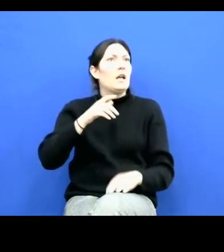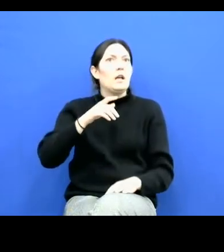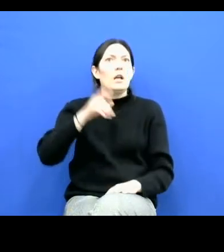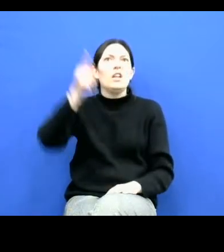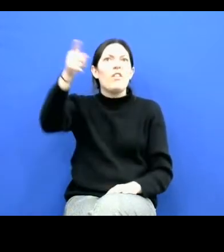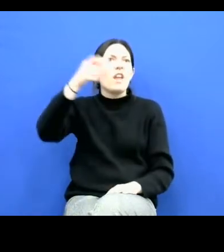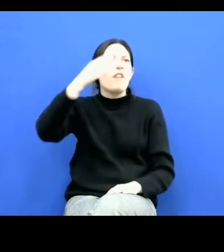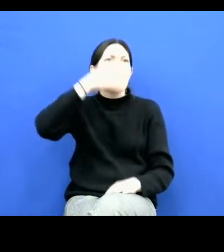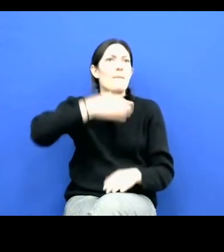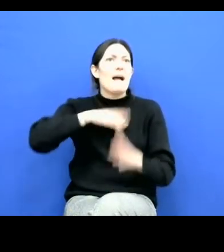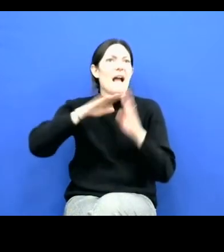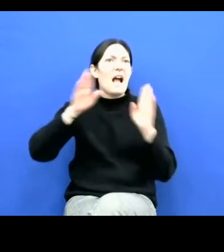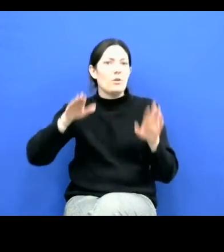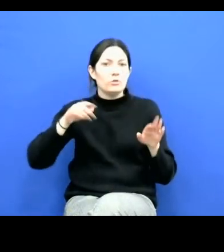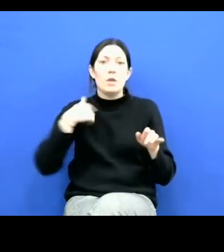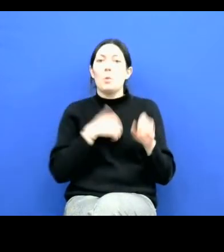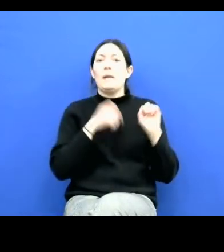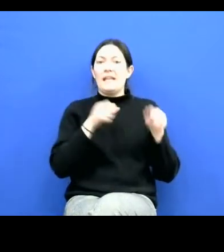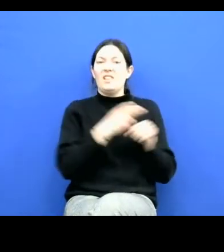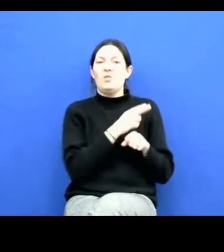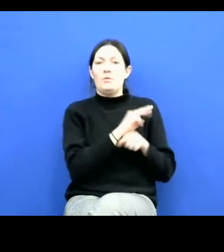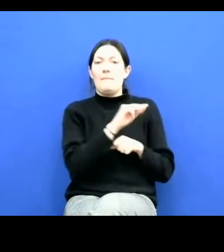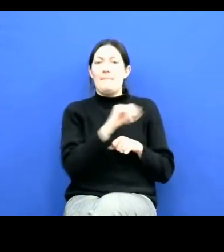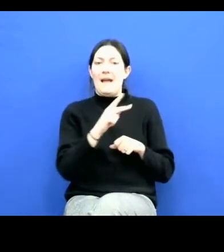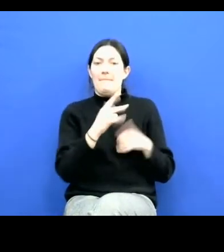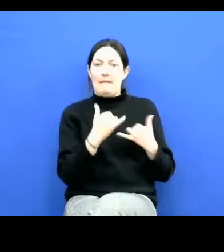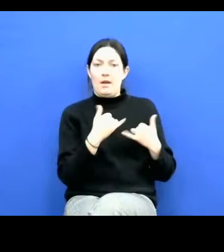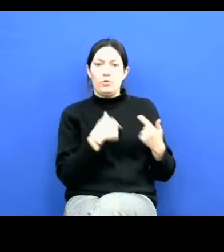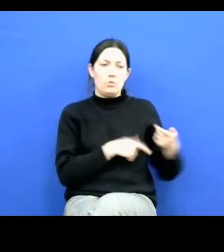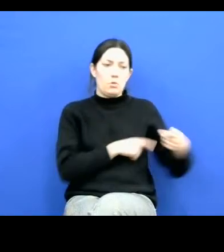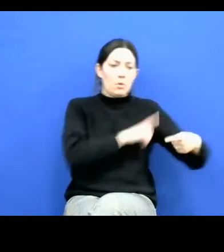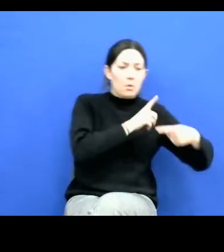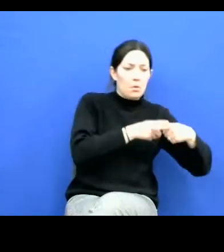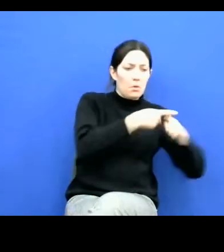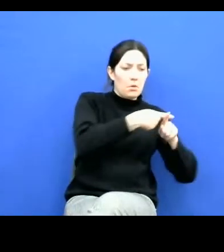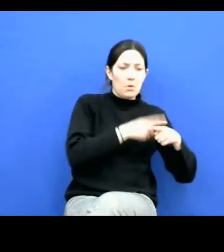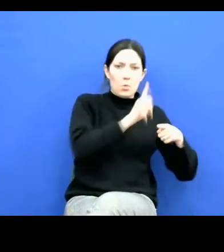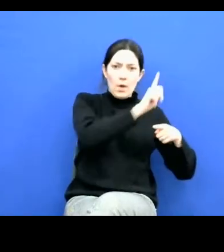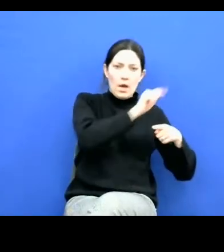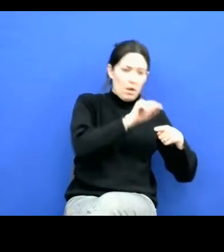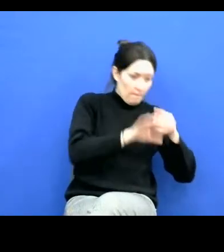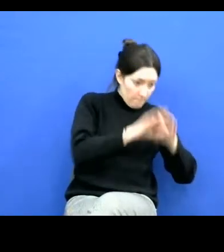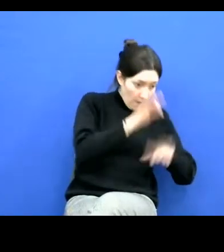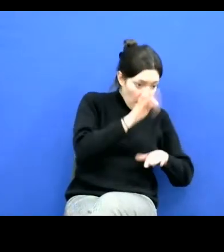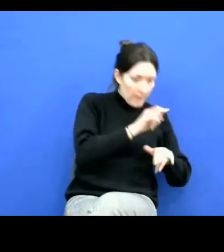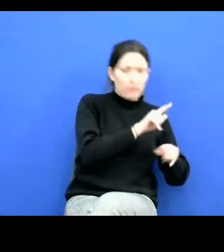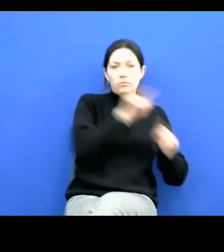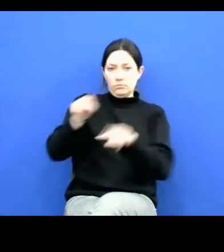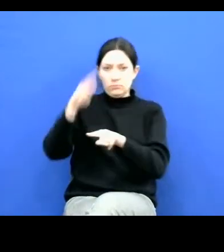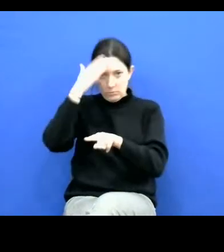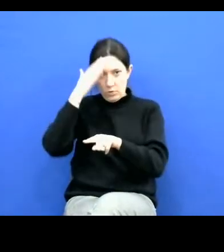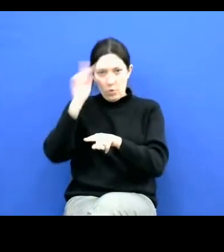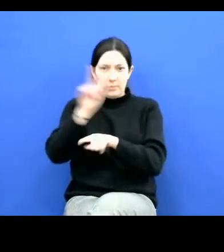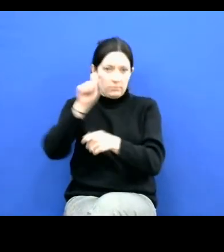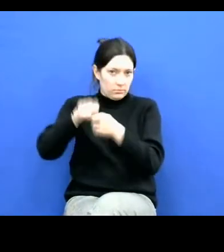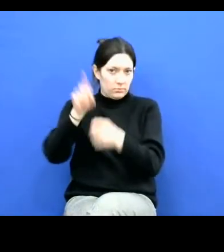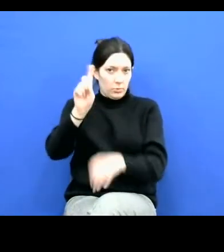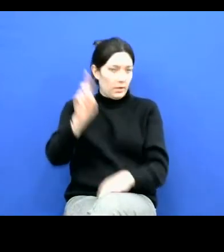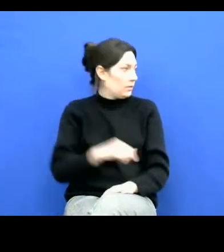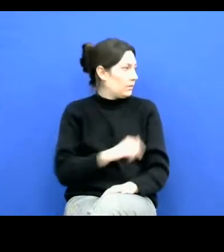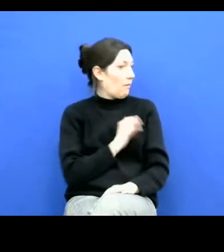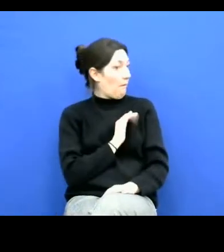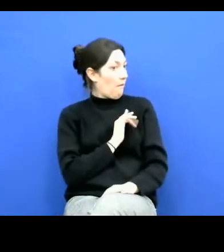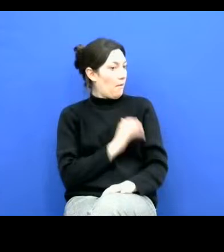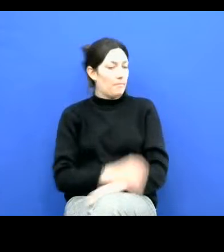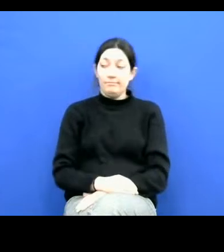to the GIS system, pull that up, look at the map, click on it, get the information of what's in there, go and replace it. So Great. That's great.